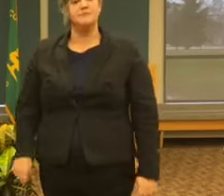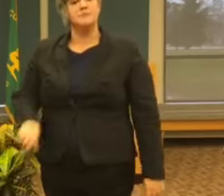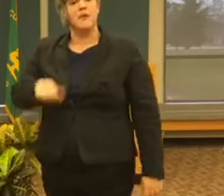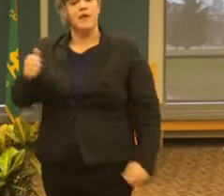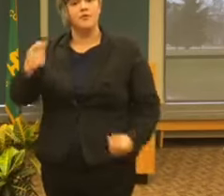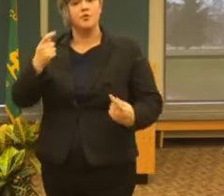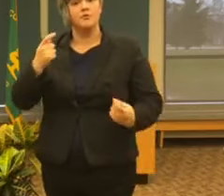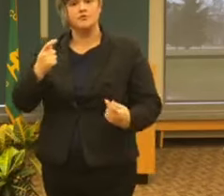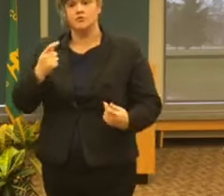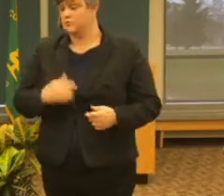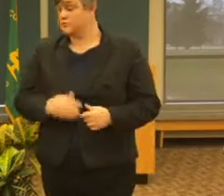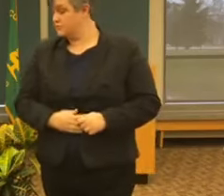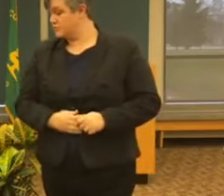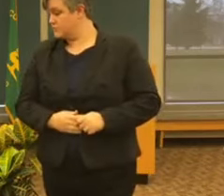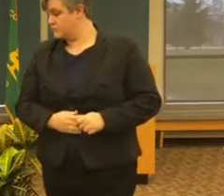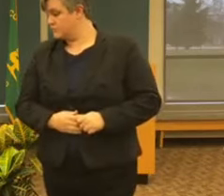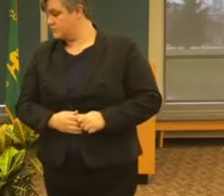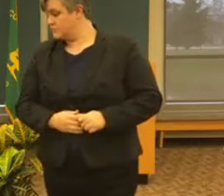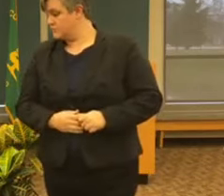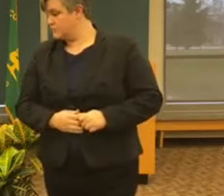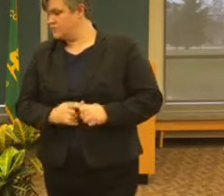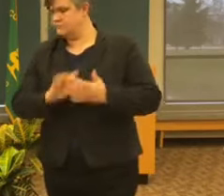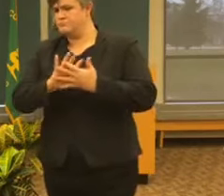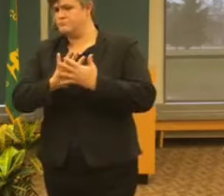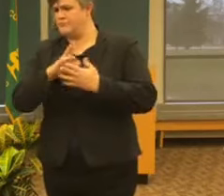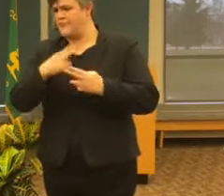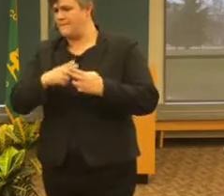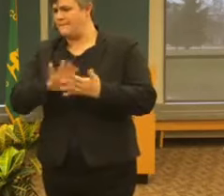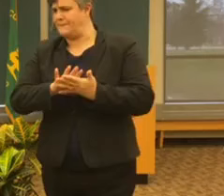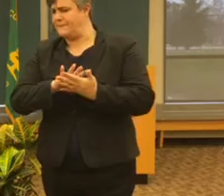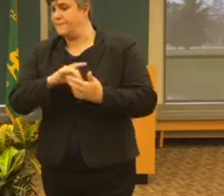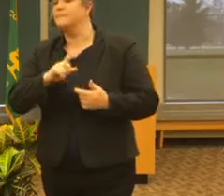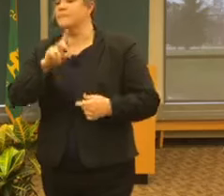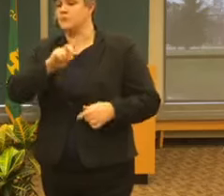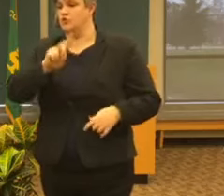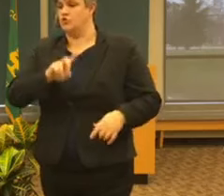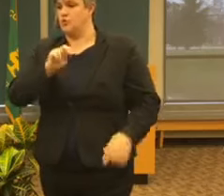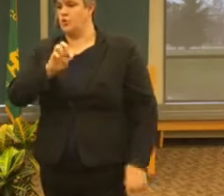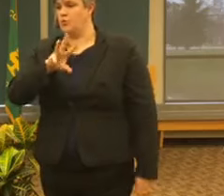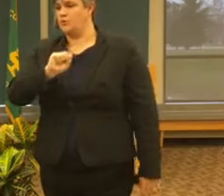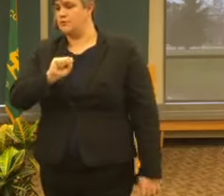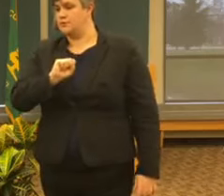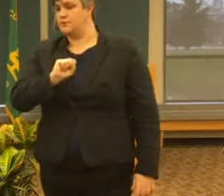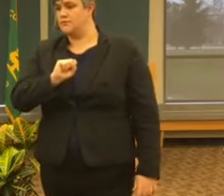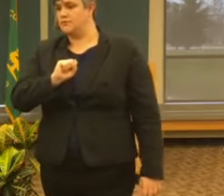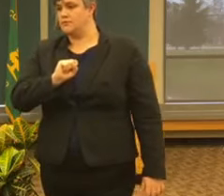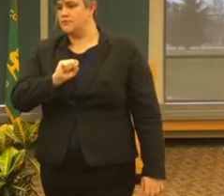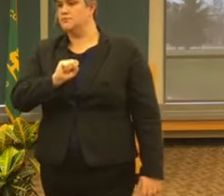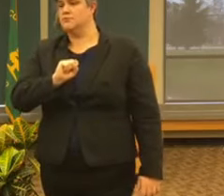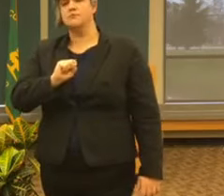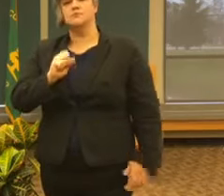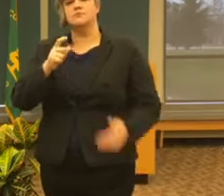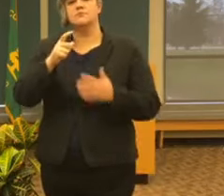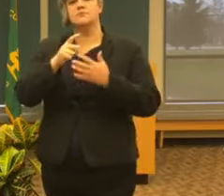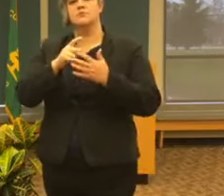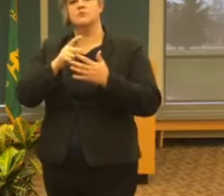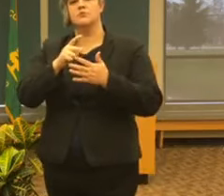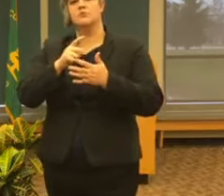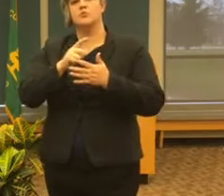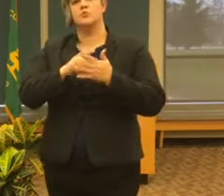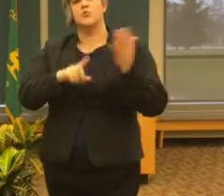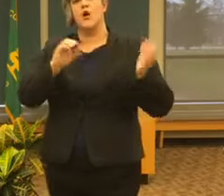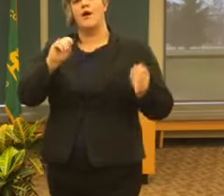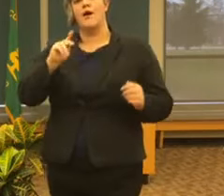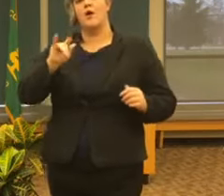Any other questions? Yeah. Yeah, this is Deborah Detroit News and Flash. So what does the county expect workers with symptoms